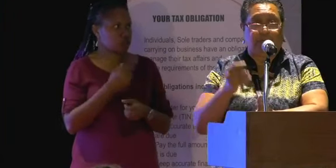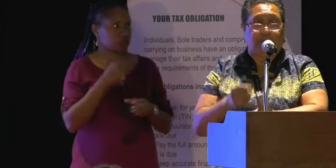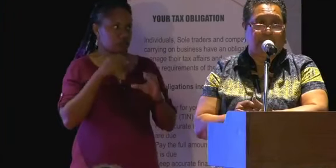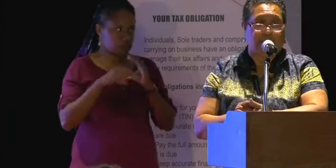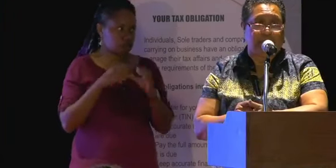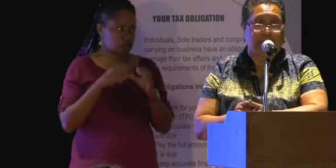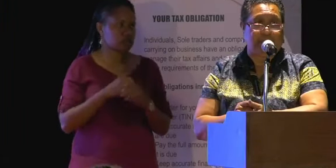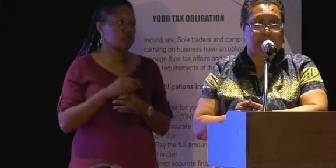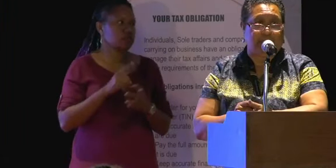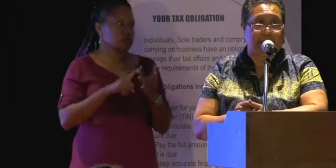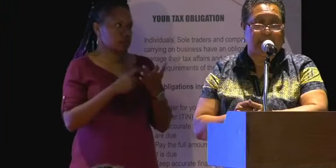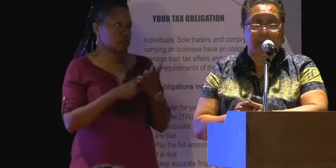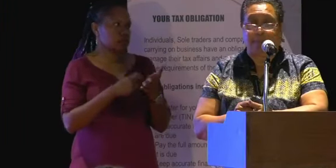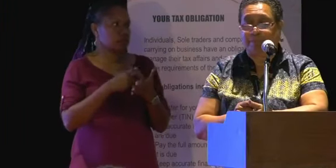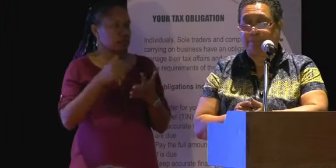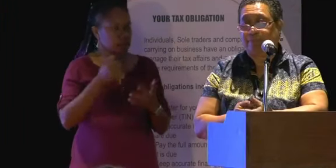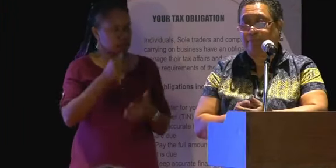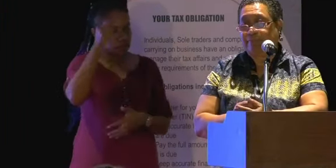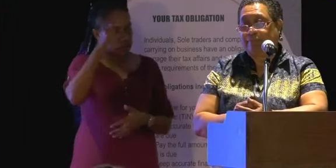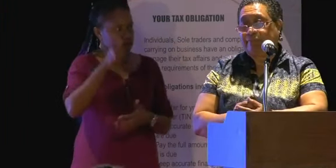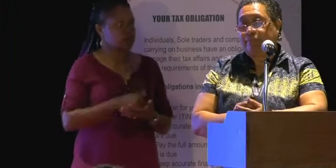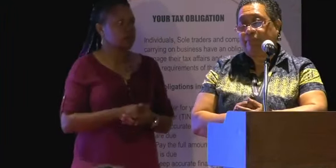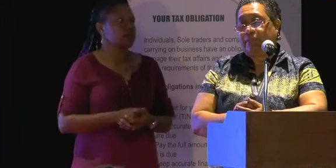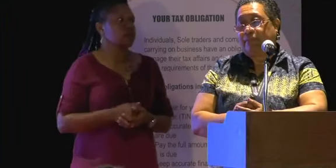your records in our system.